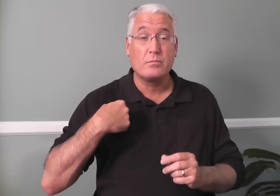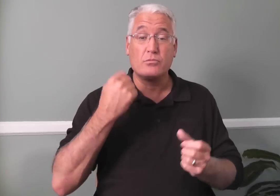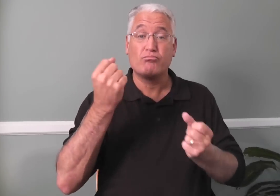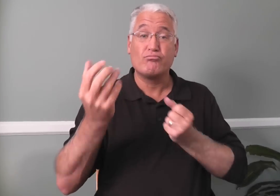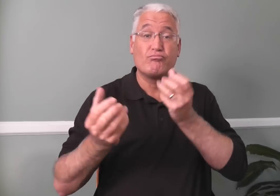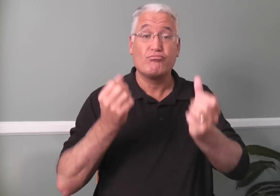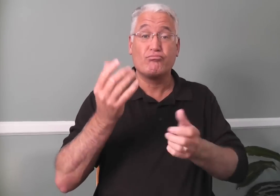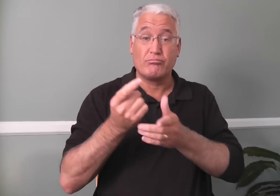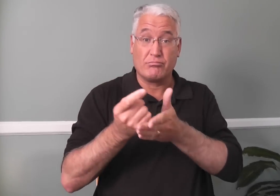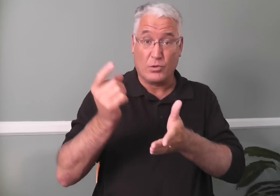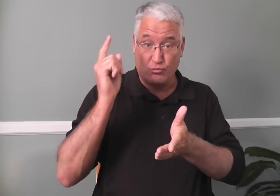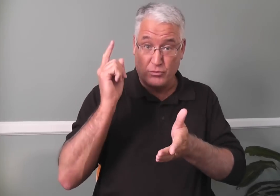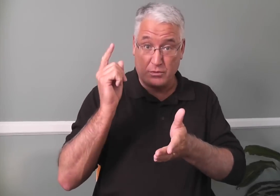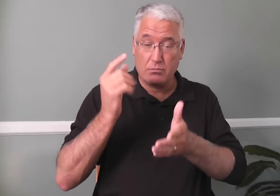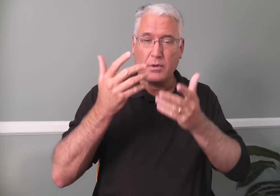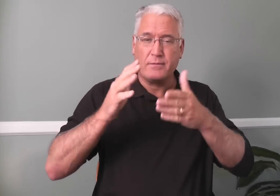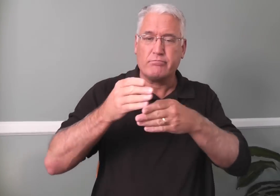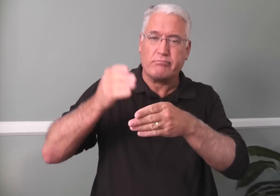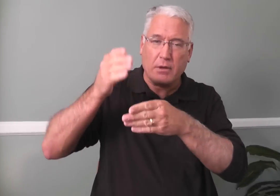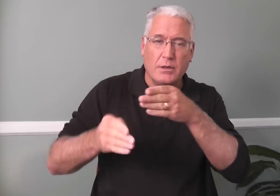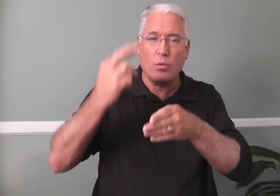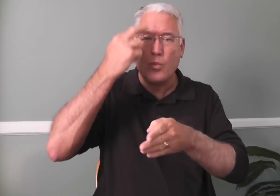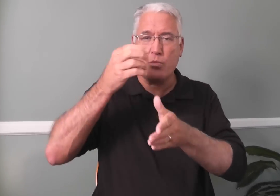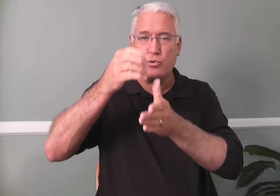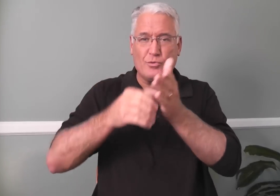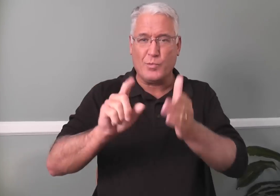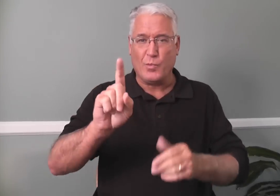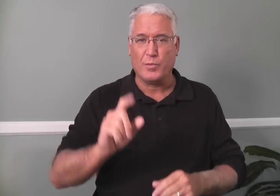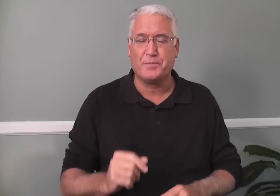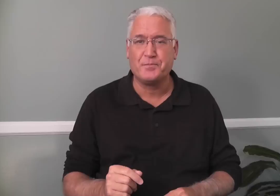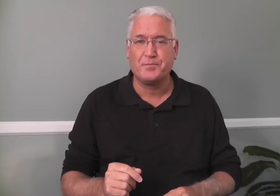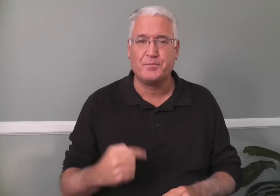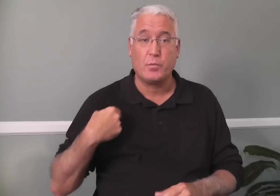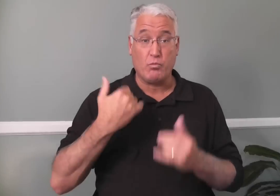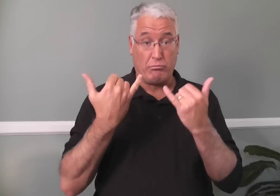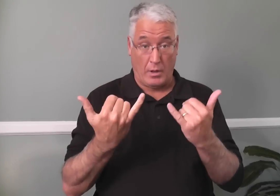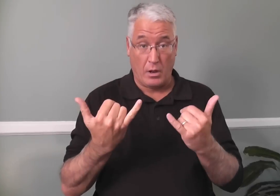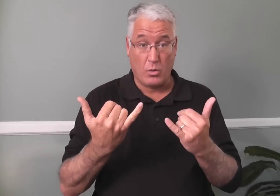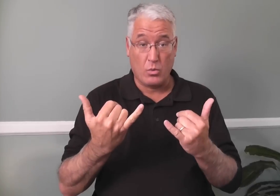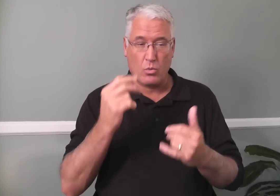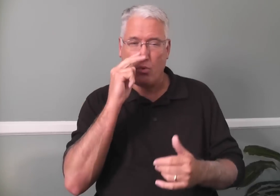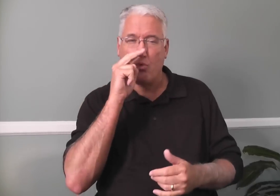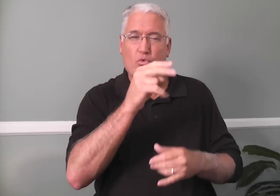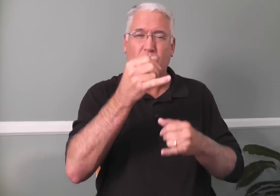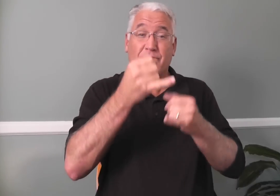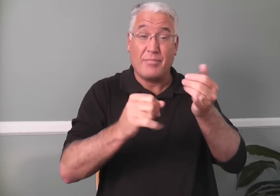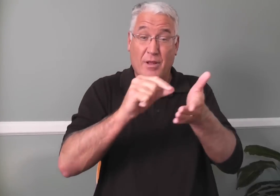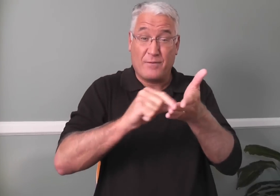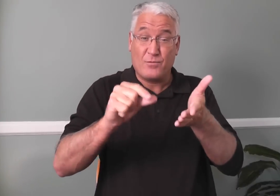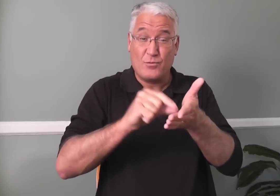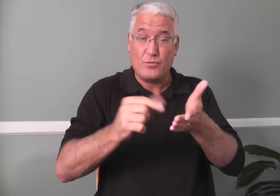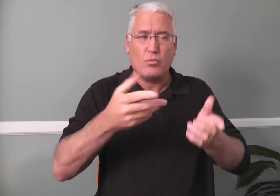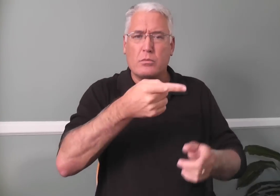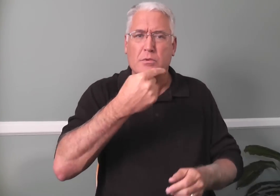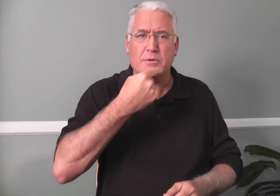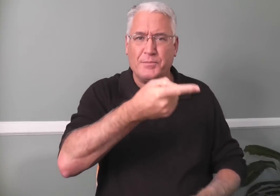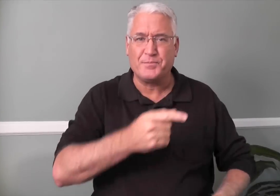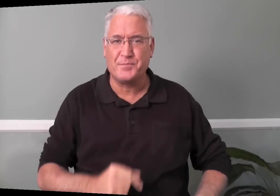In the last devotion that we had last week, we ended chapter 1, and now we're going to look at that last verse